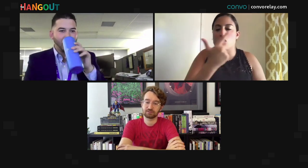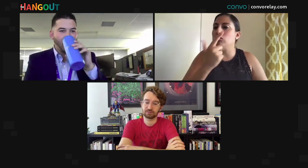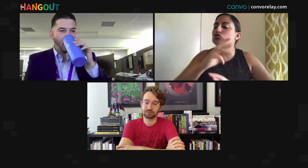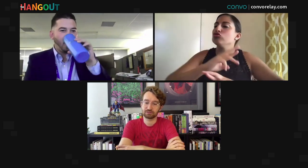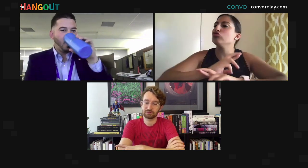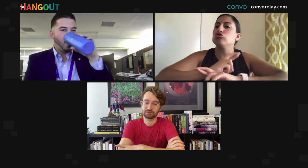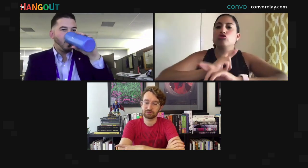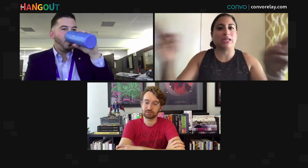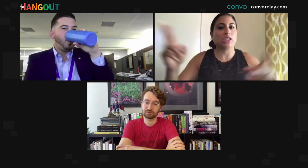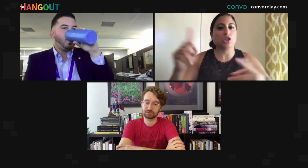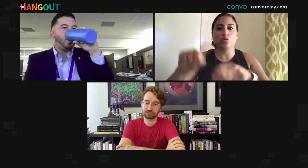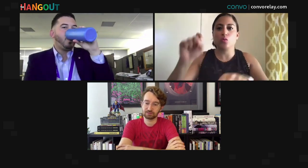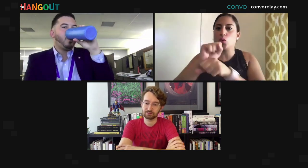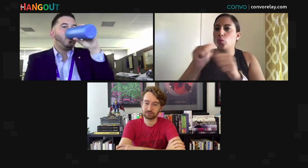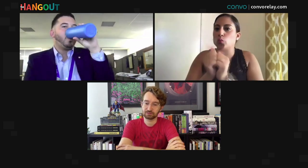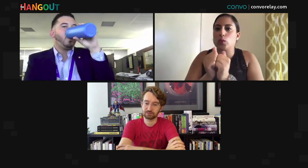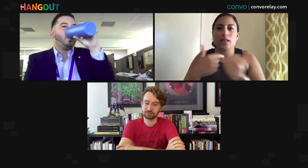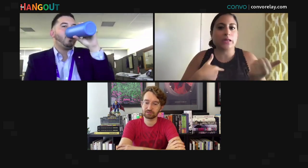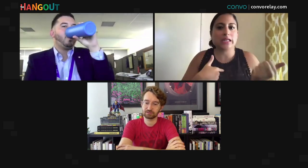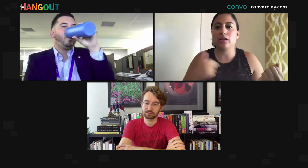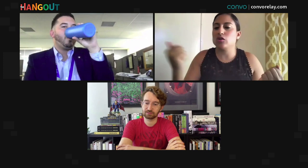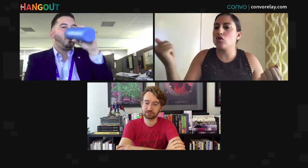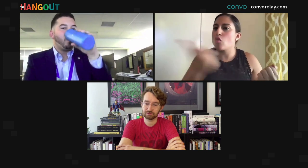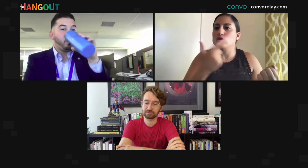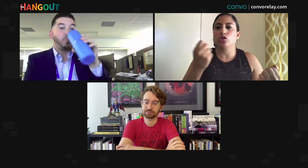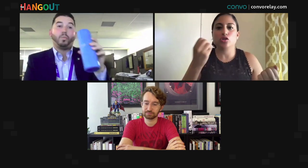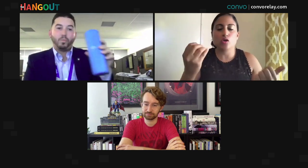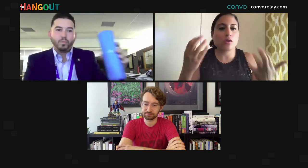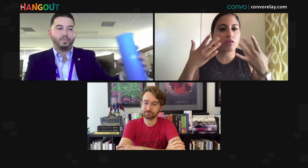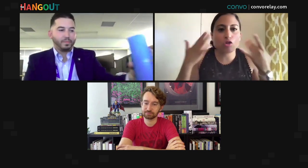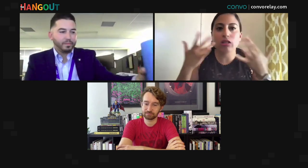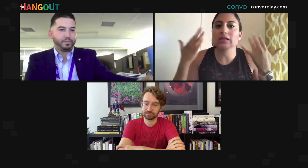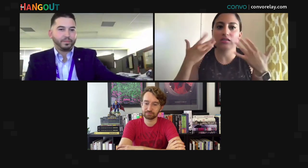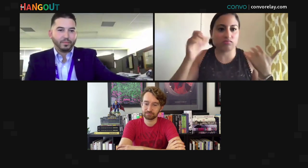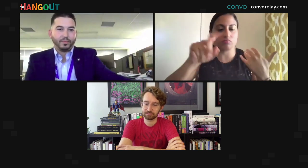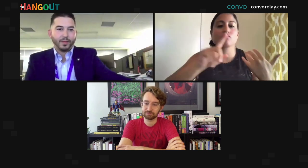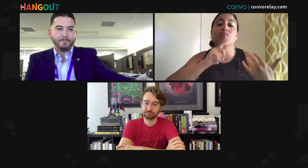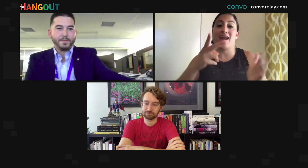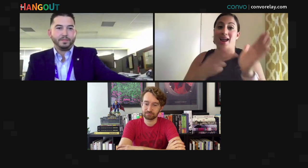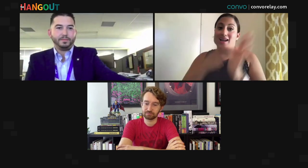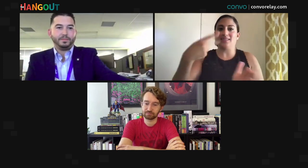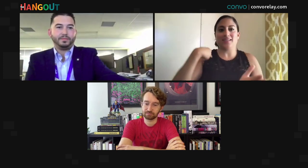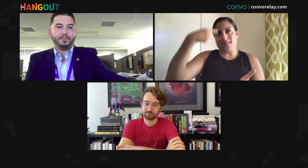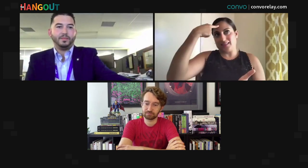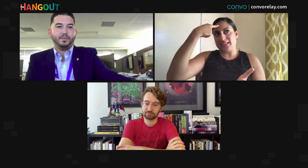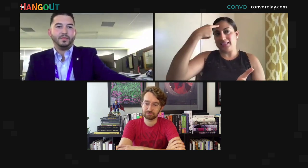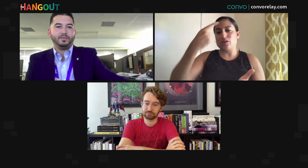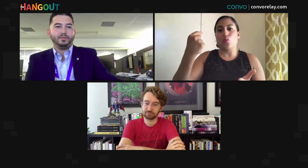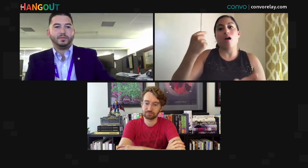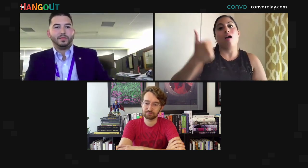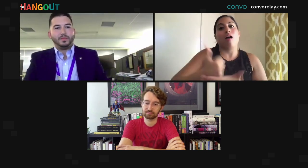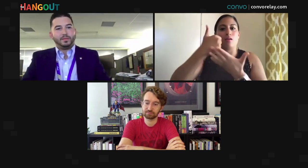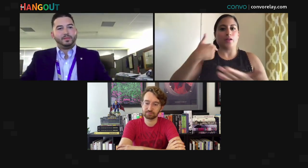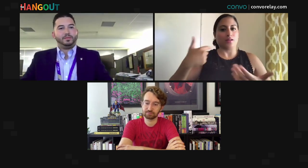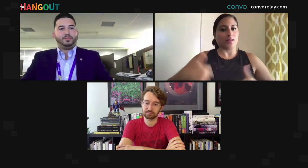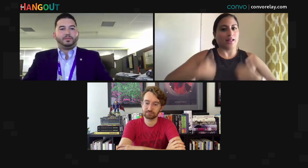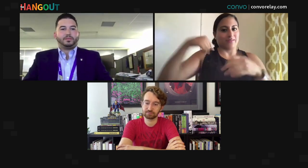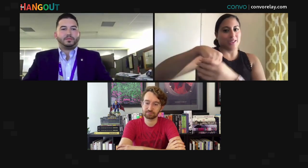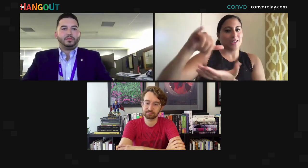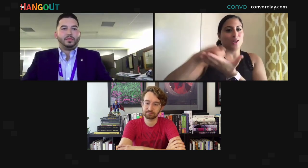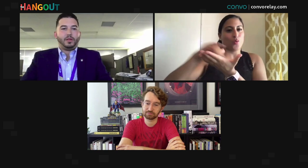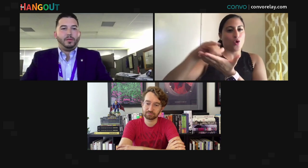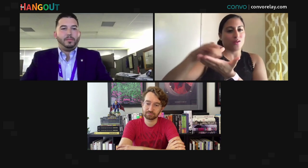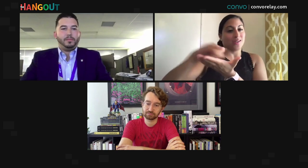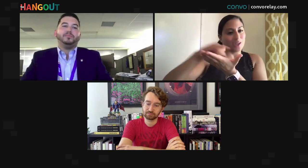had a manager, a supervisor. They were all ready to work with me. They were all eager and friendly. And